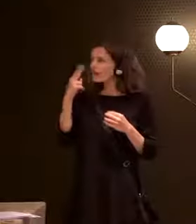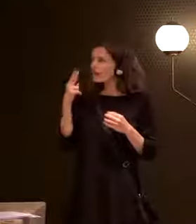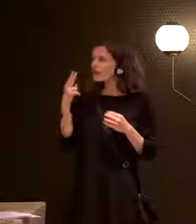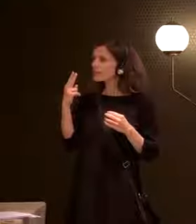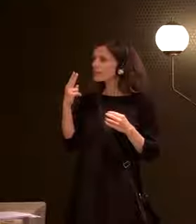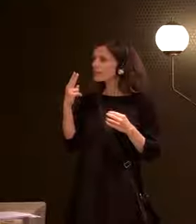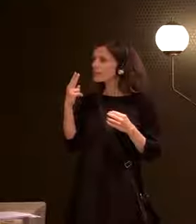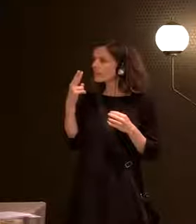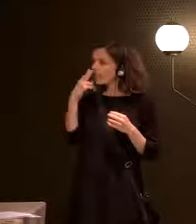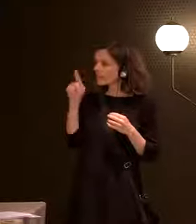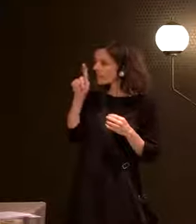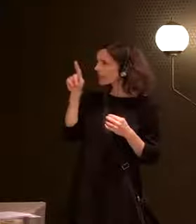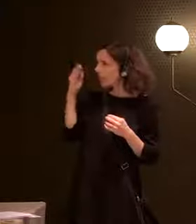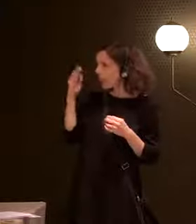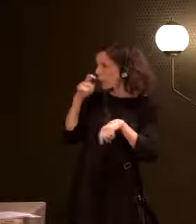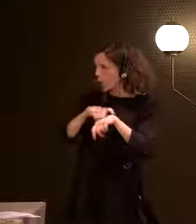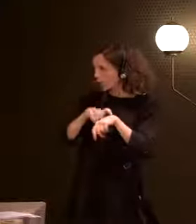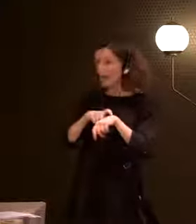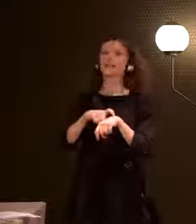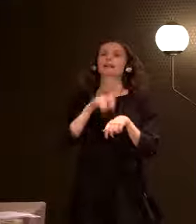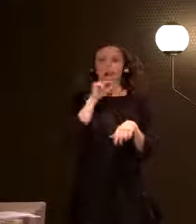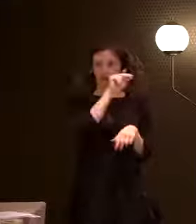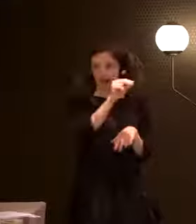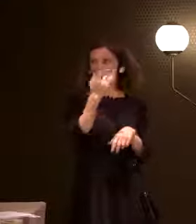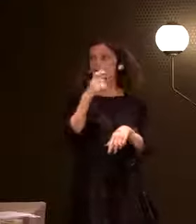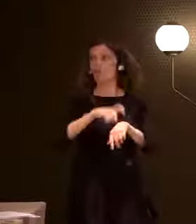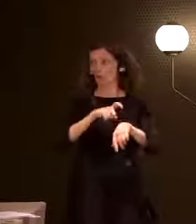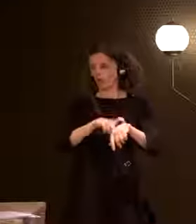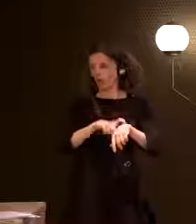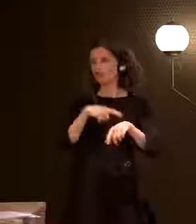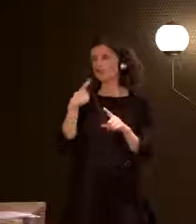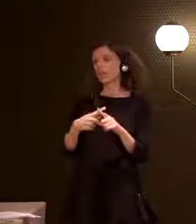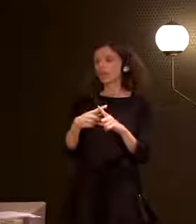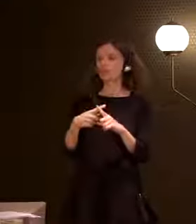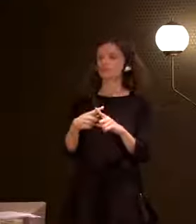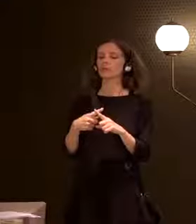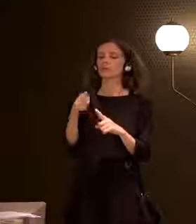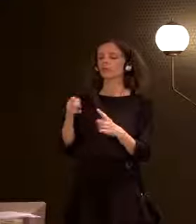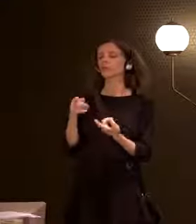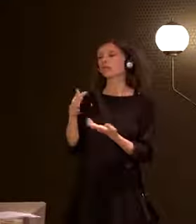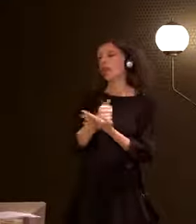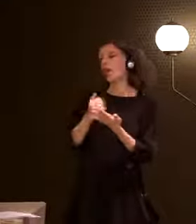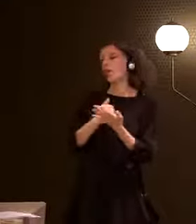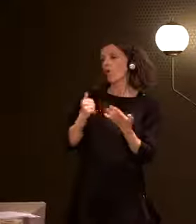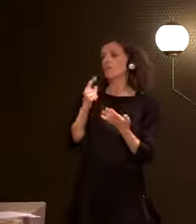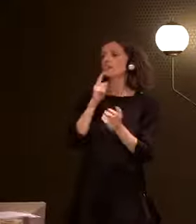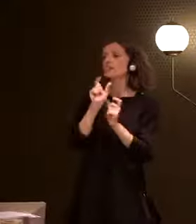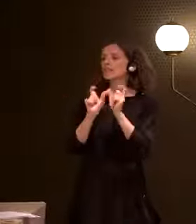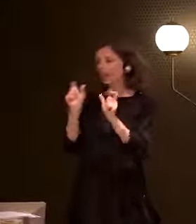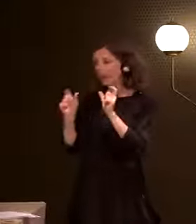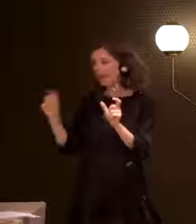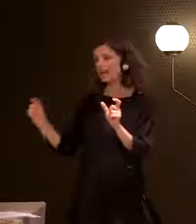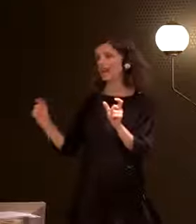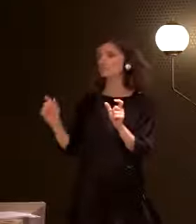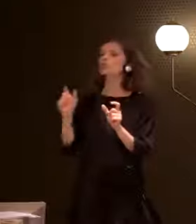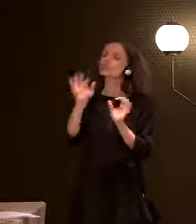Another option for class calendar is to create an Advent calendar in December, which is a kind of a countdown to